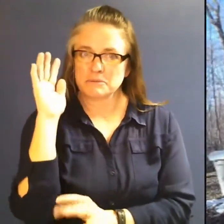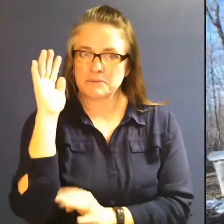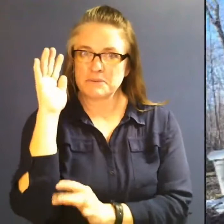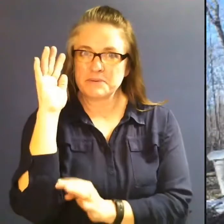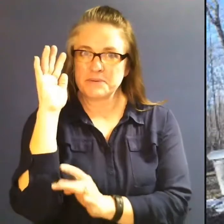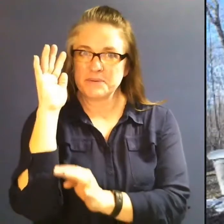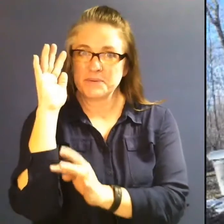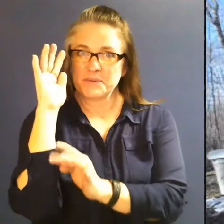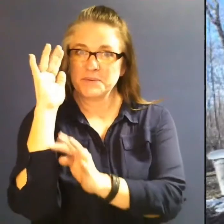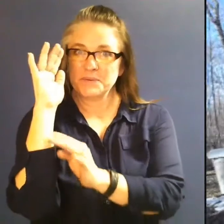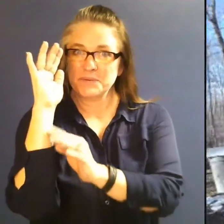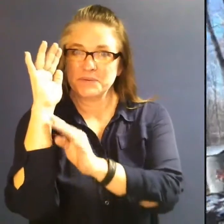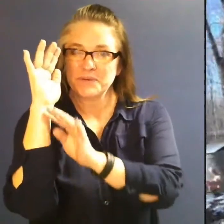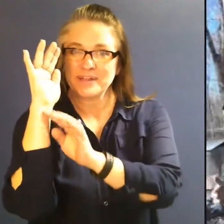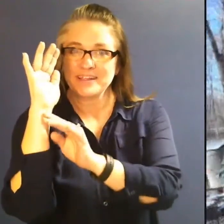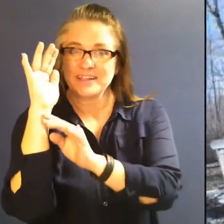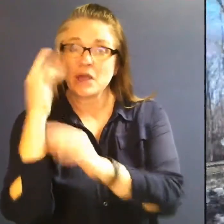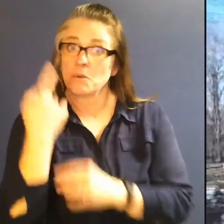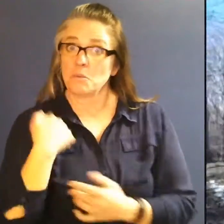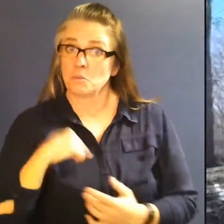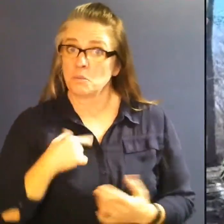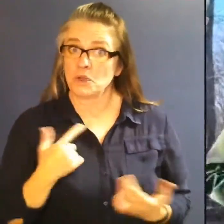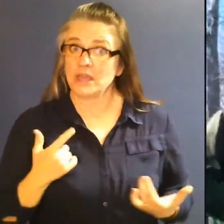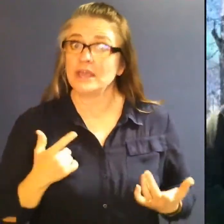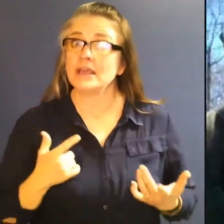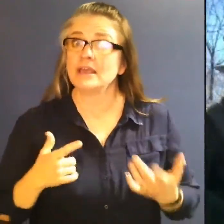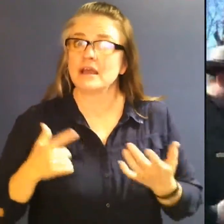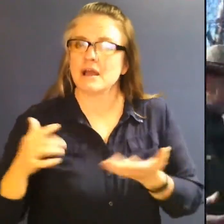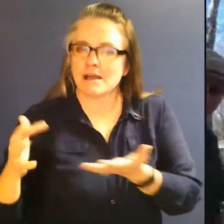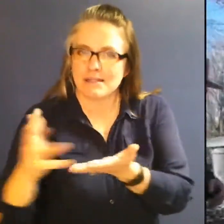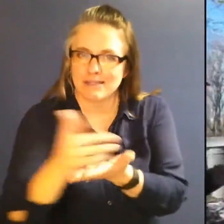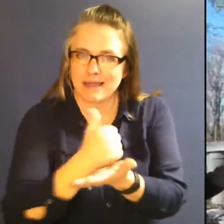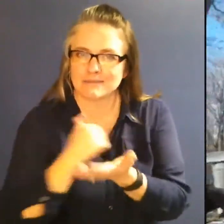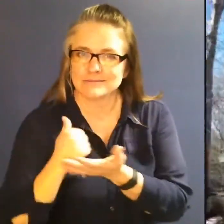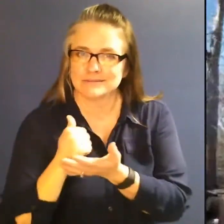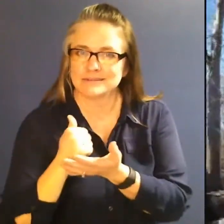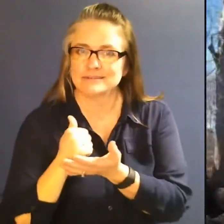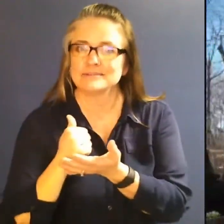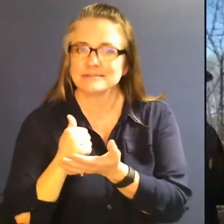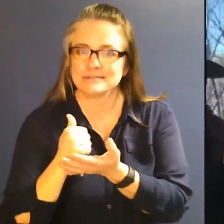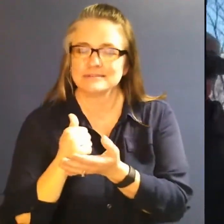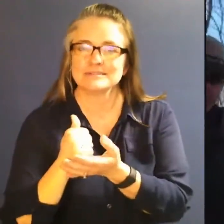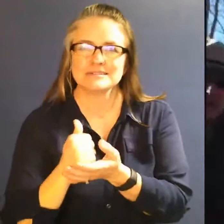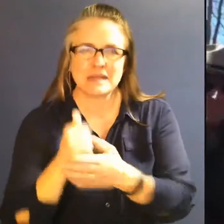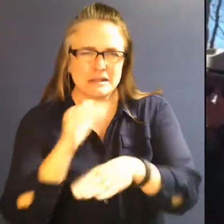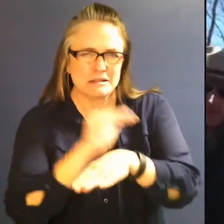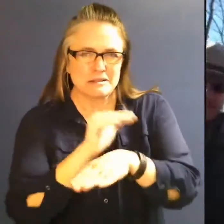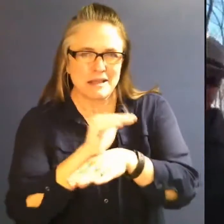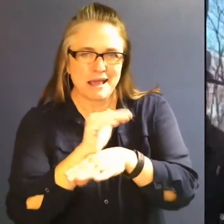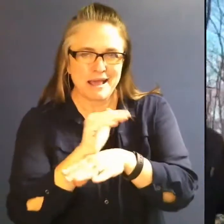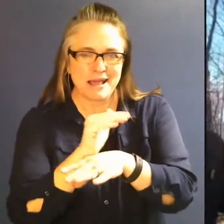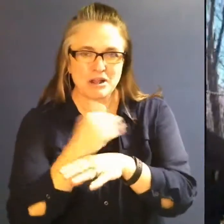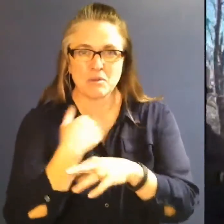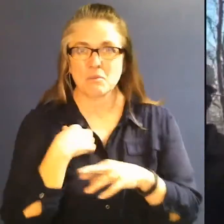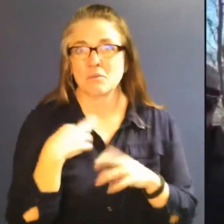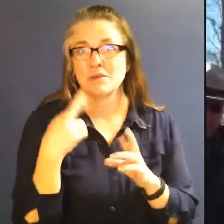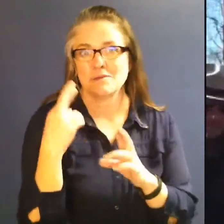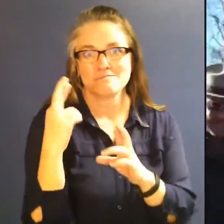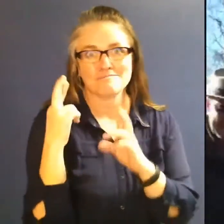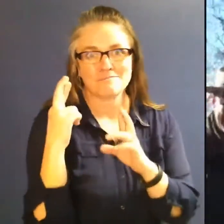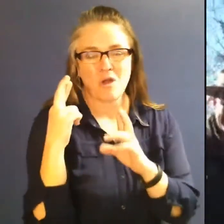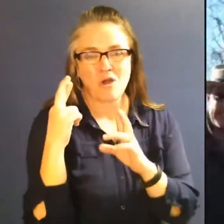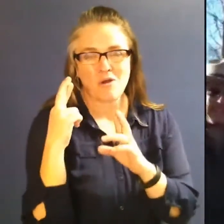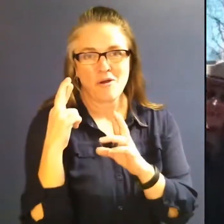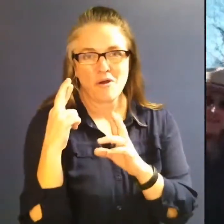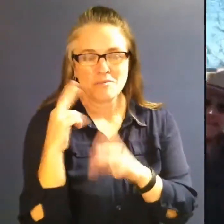moving quite a bit, and then what we do is we collect it. At night, we hope for days where